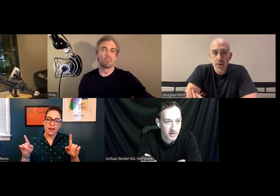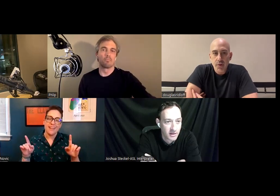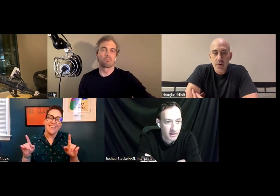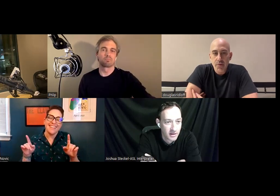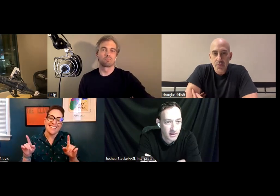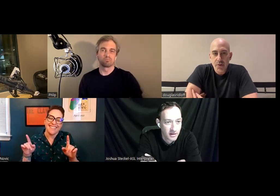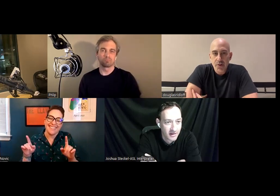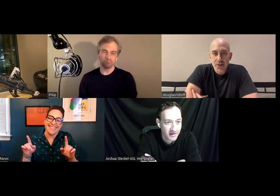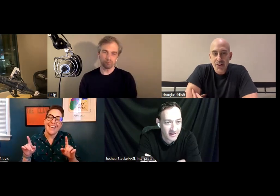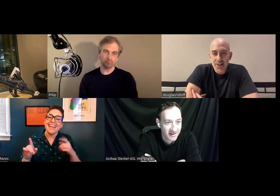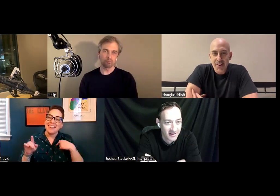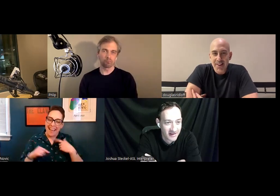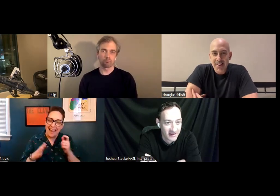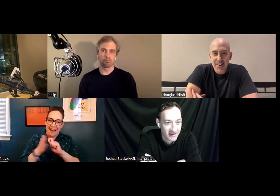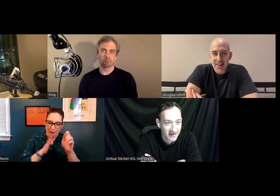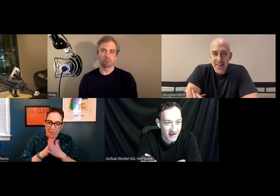all.